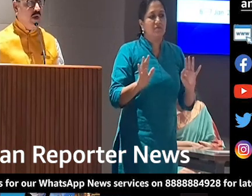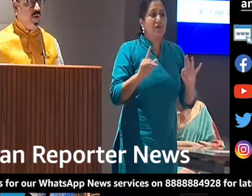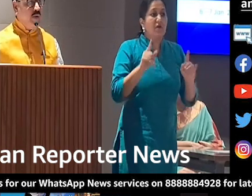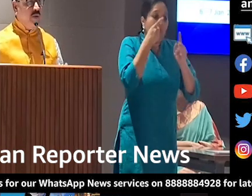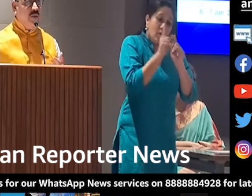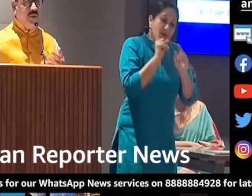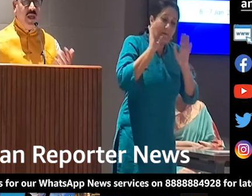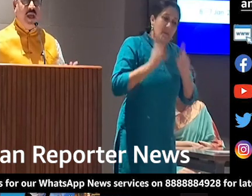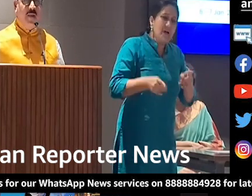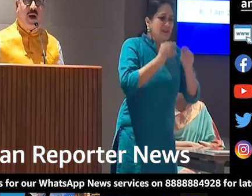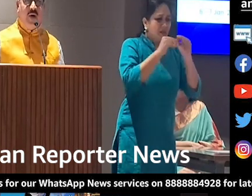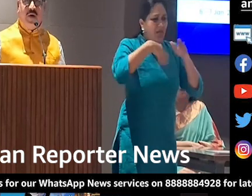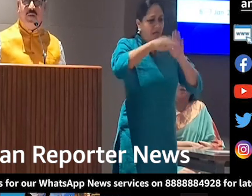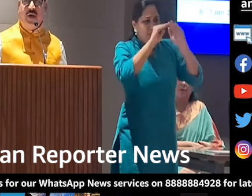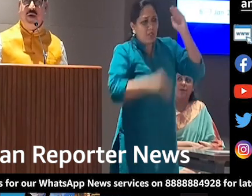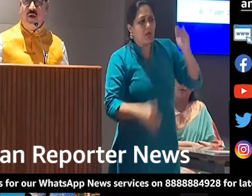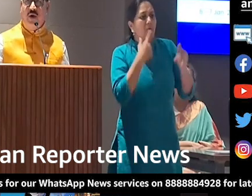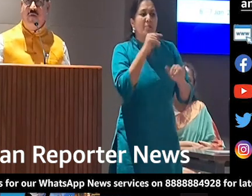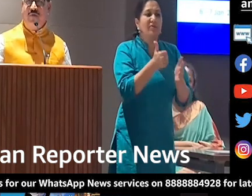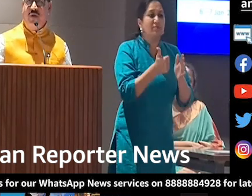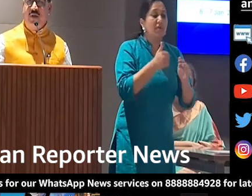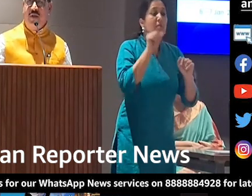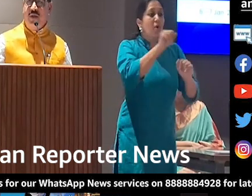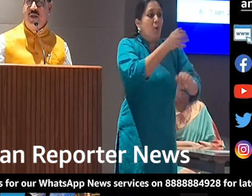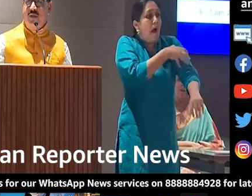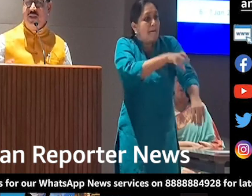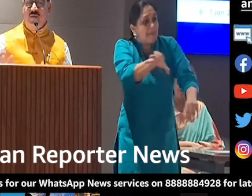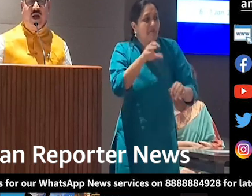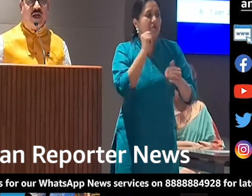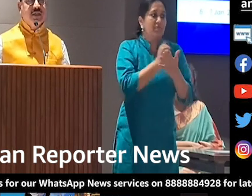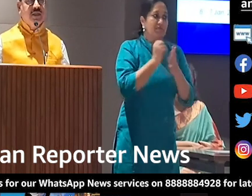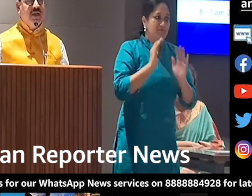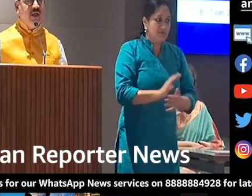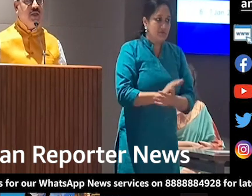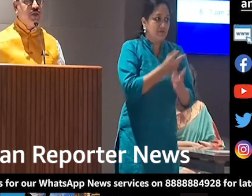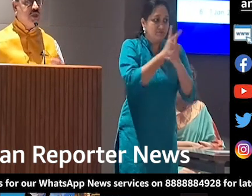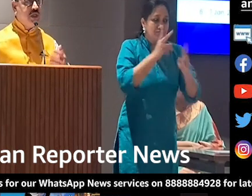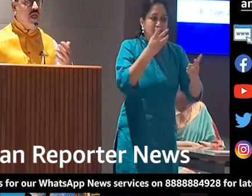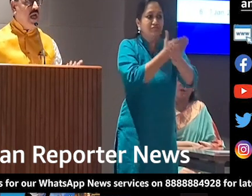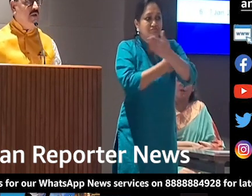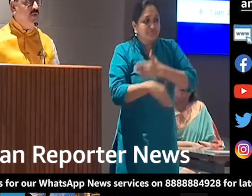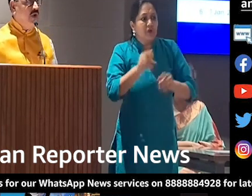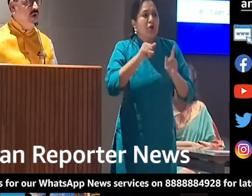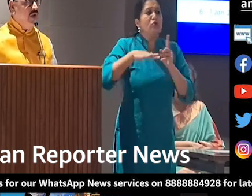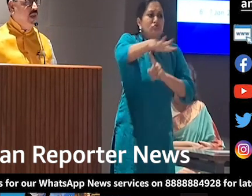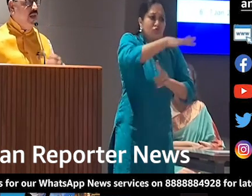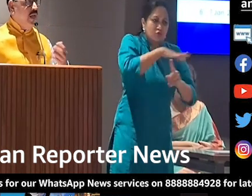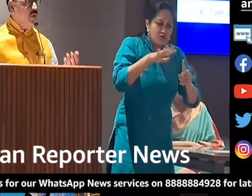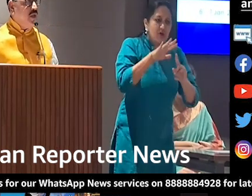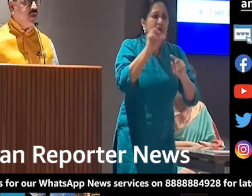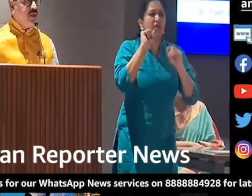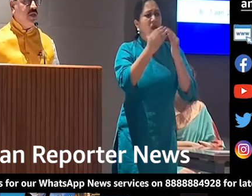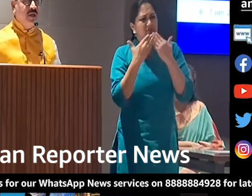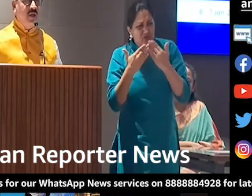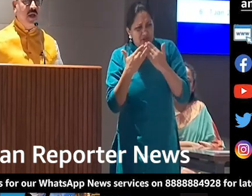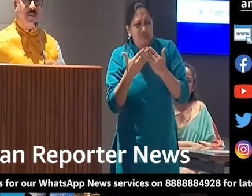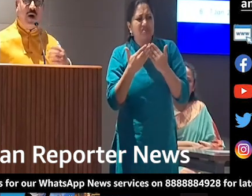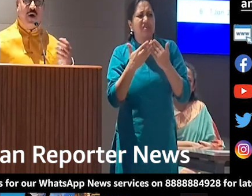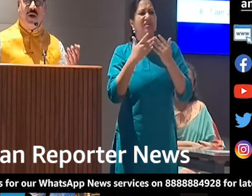look into the empowerment of the Divyangs in social life, in their